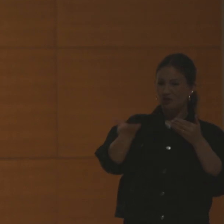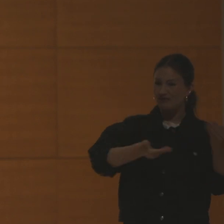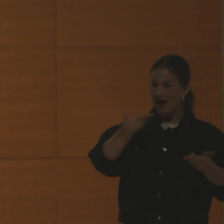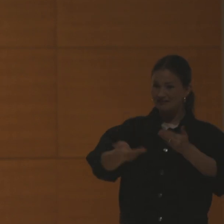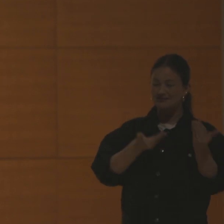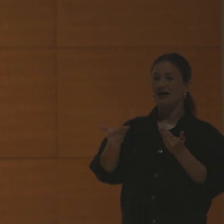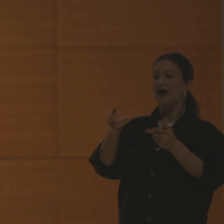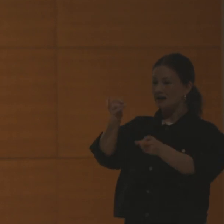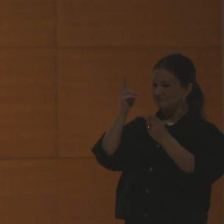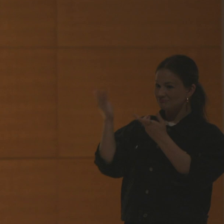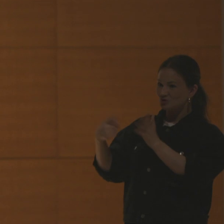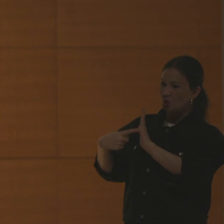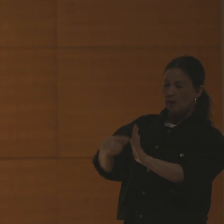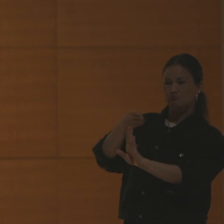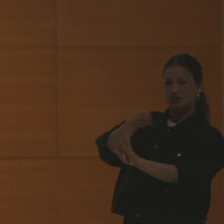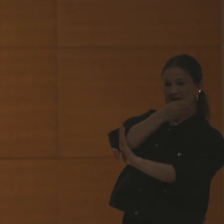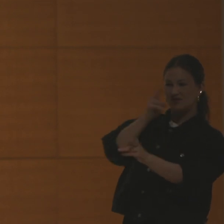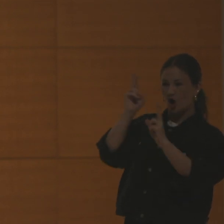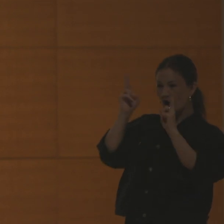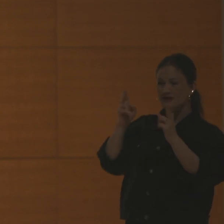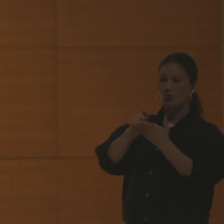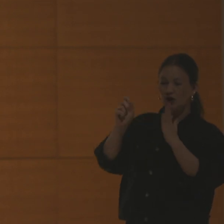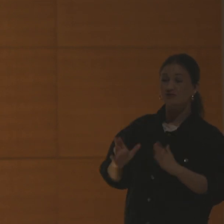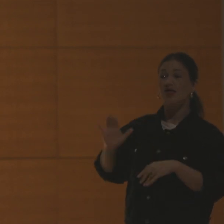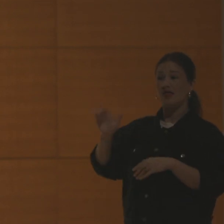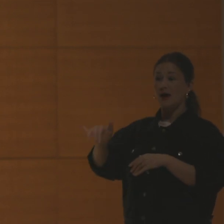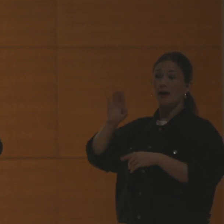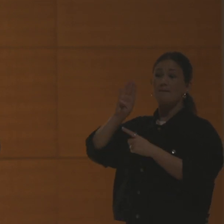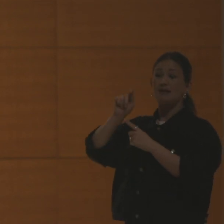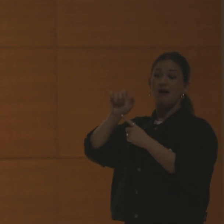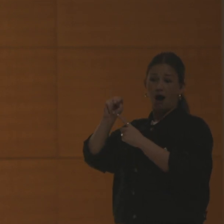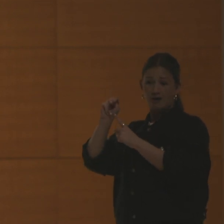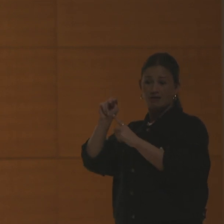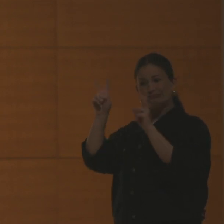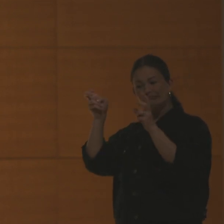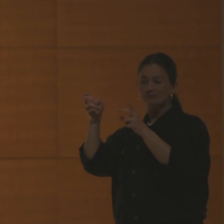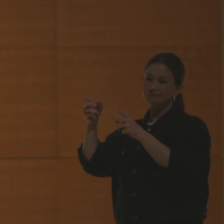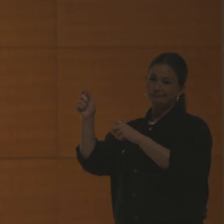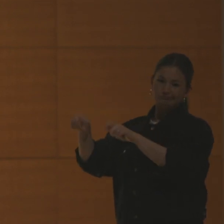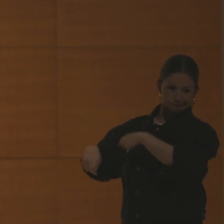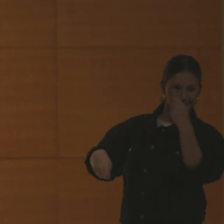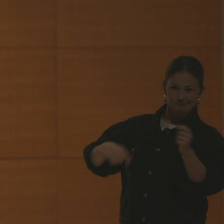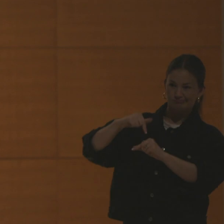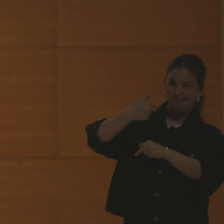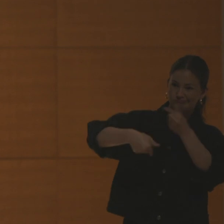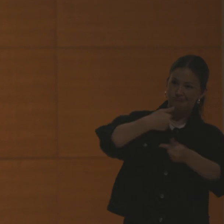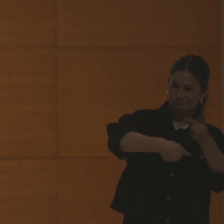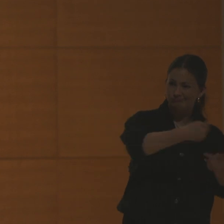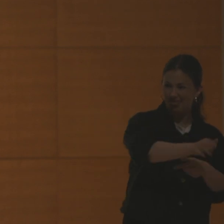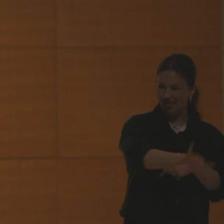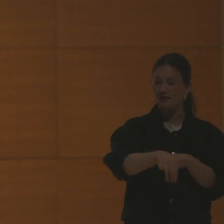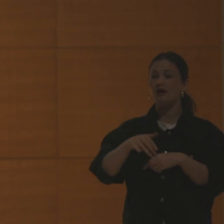previous winners. The baton, the pen, gets passed down generation to generation. And they will give us a taste,